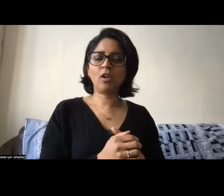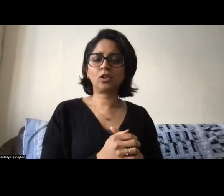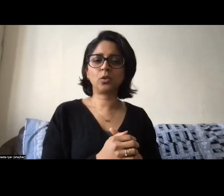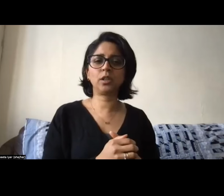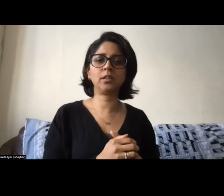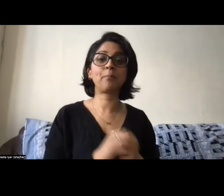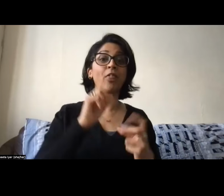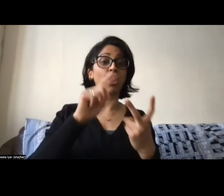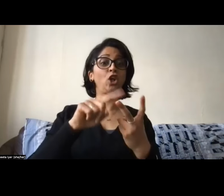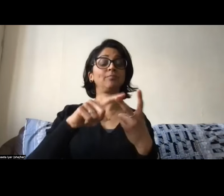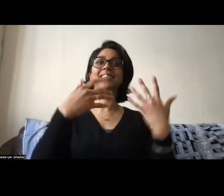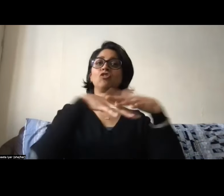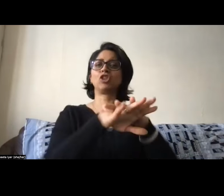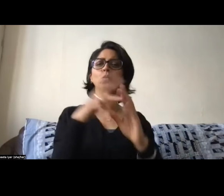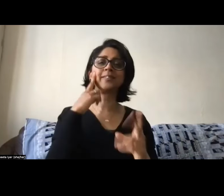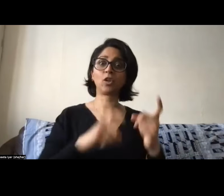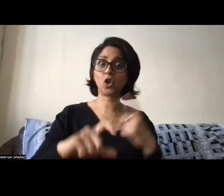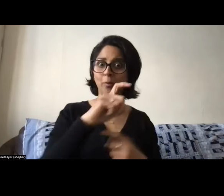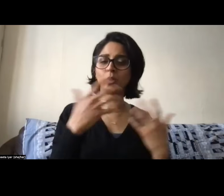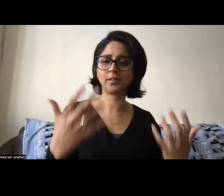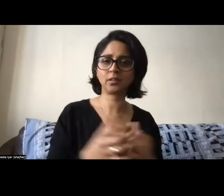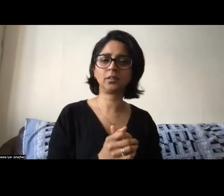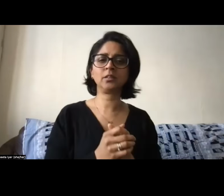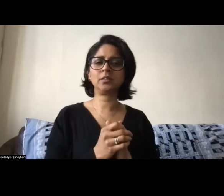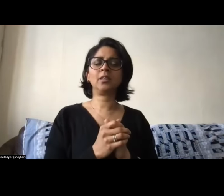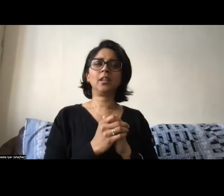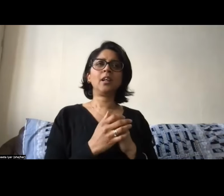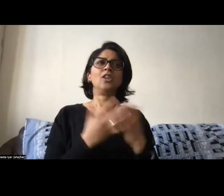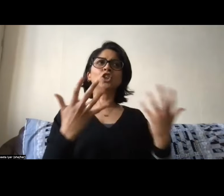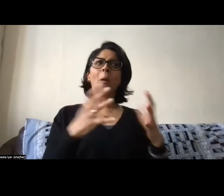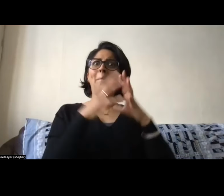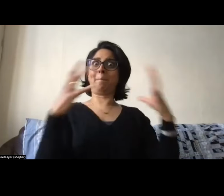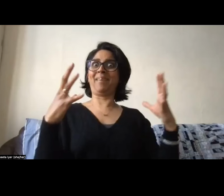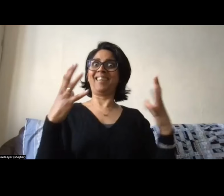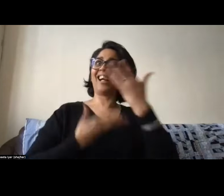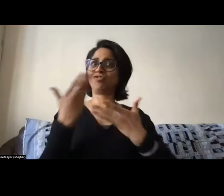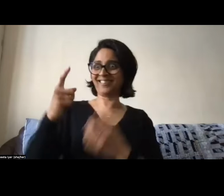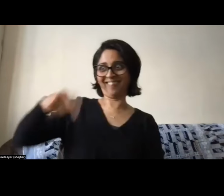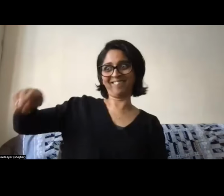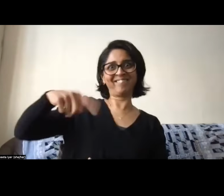Some of the women didn't really have a chance to push back against that dominance.